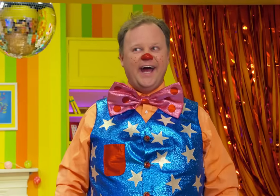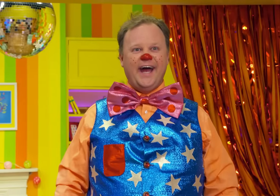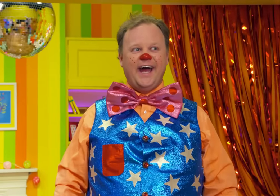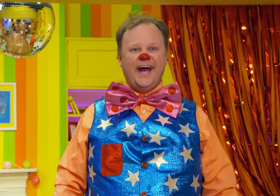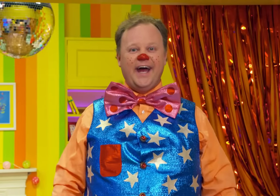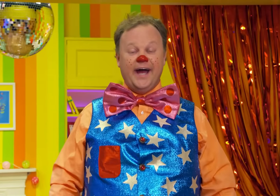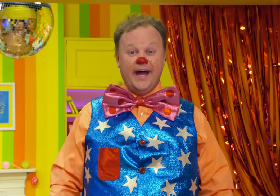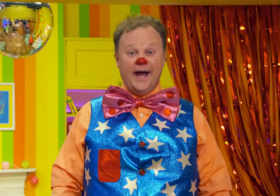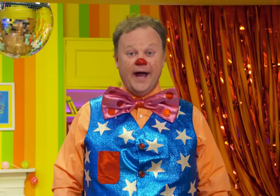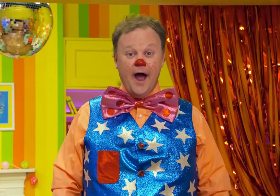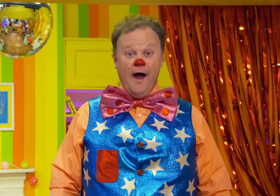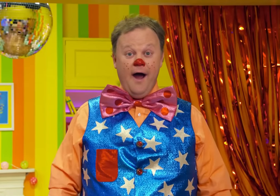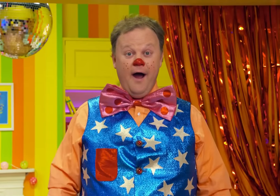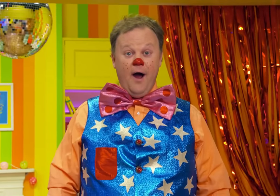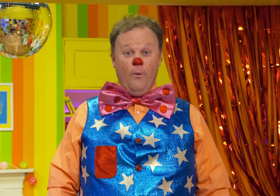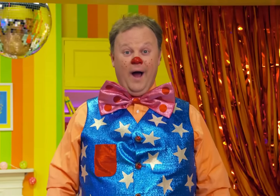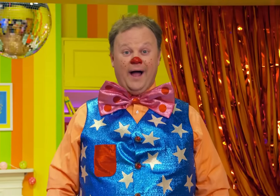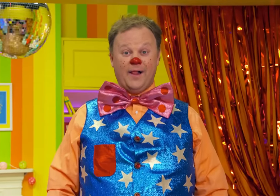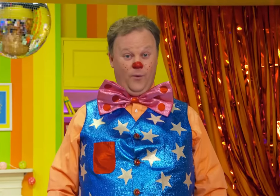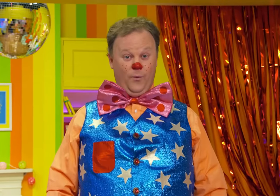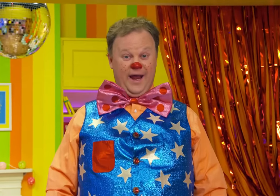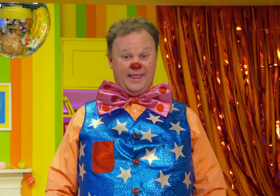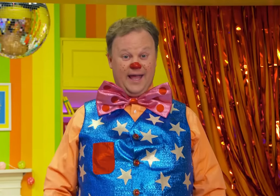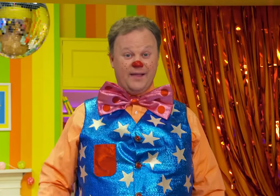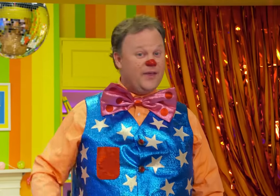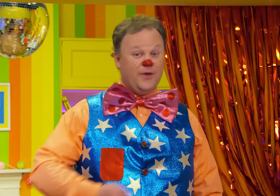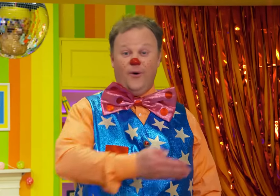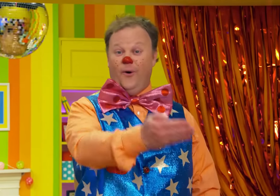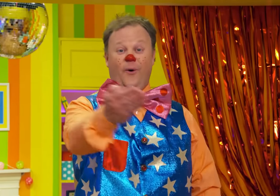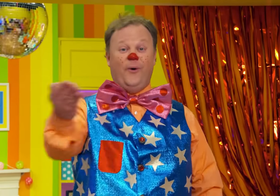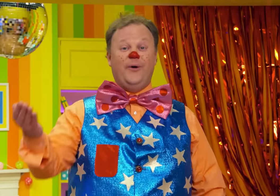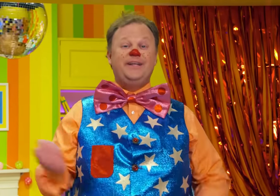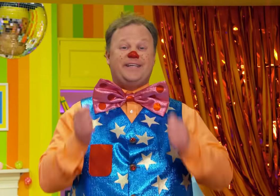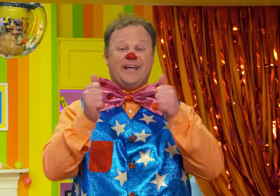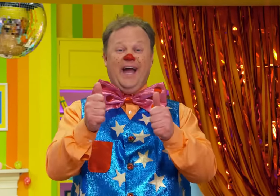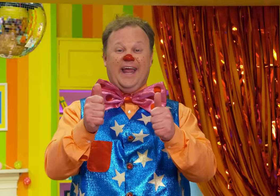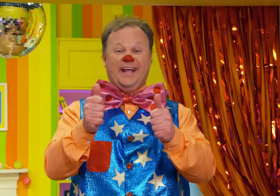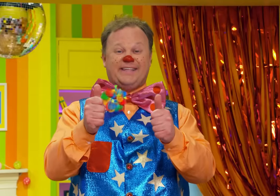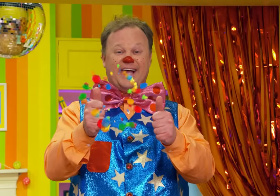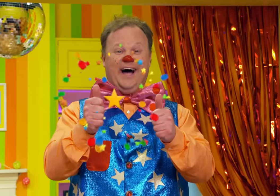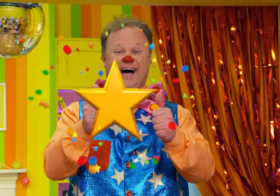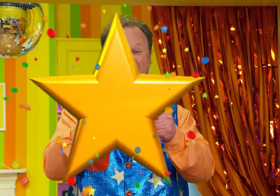We think you're a star. Well, we think that you're all shining